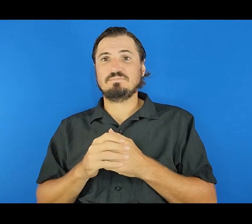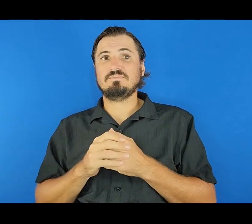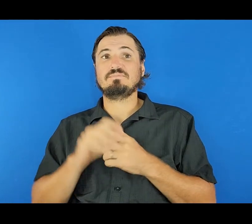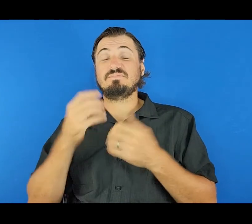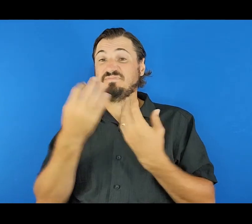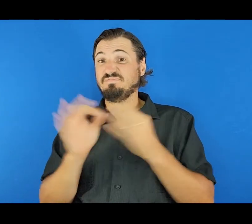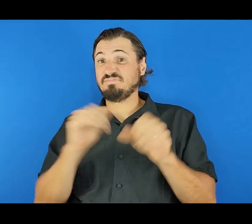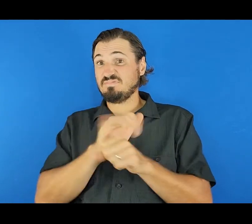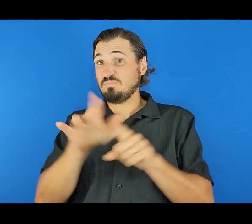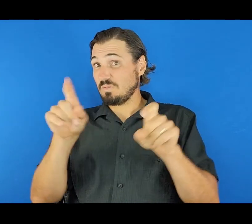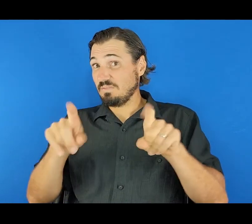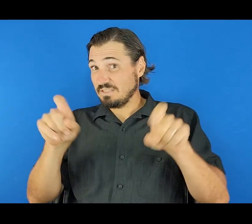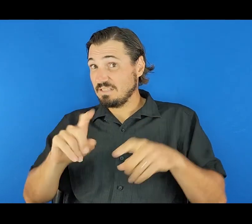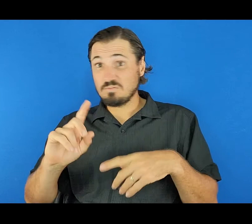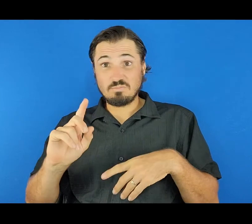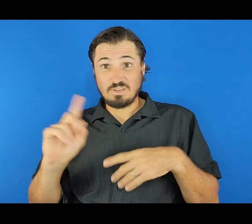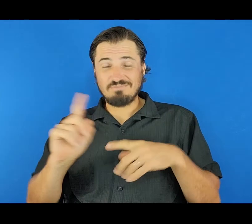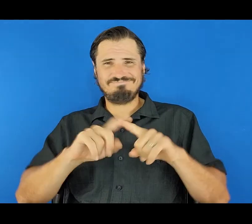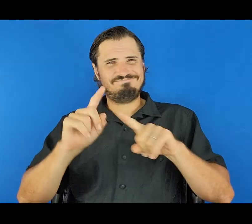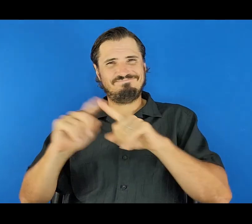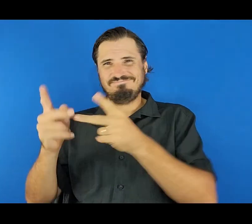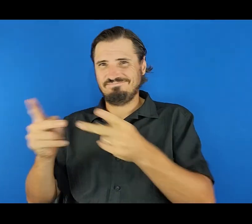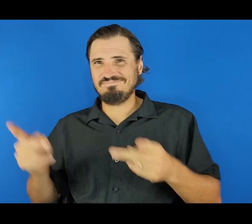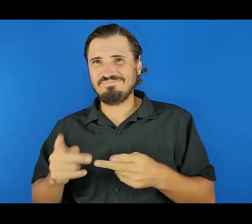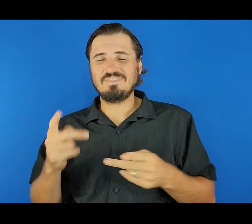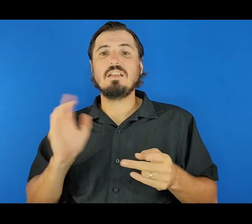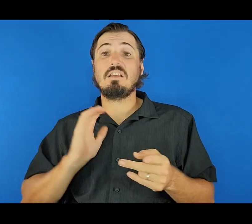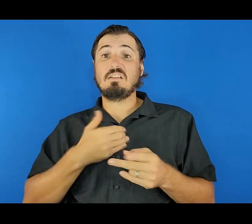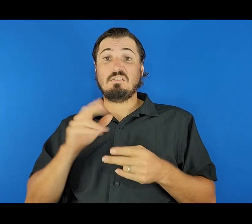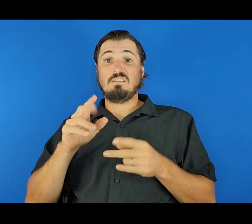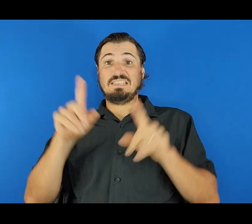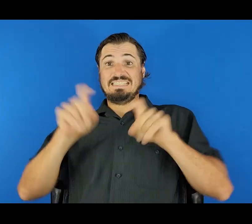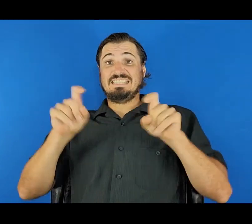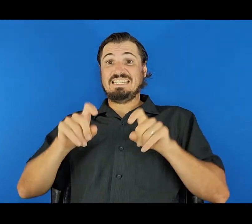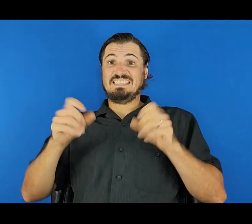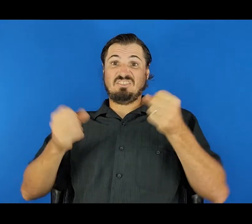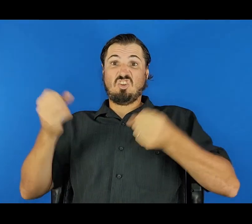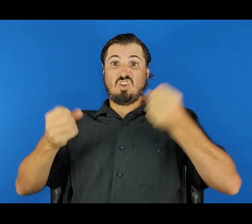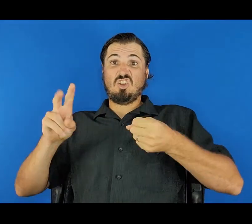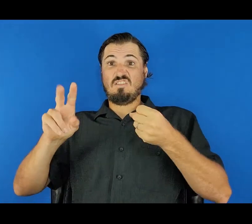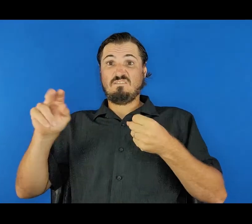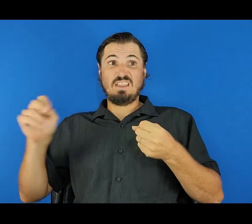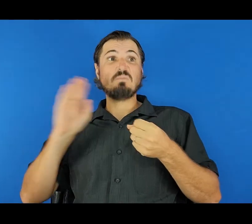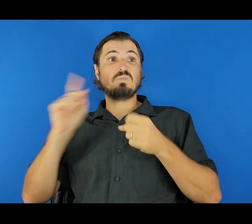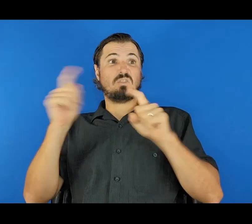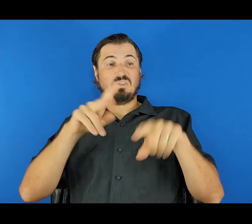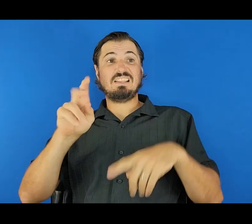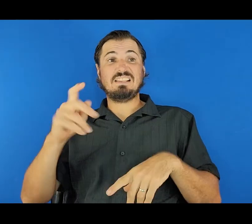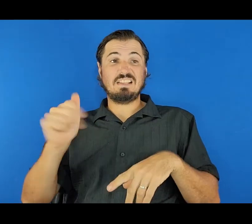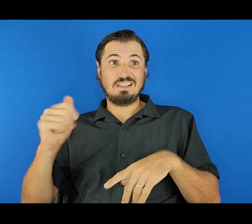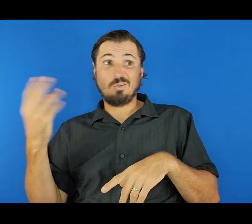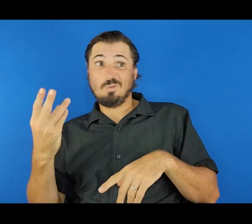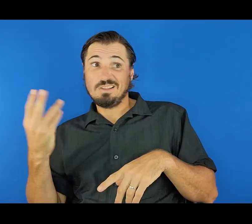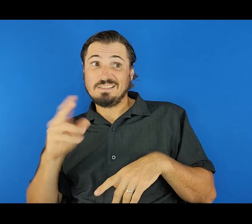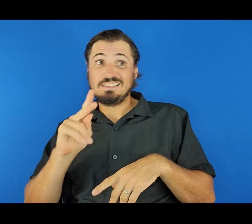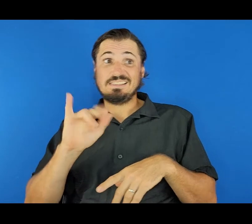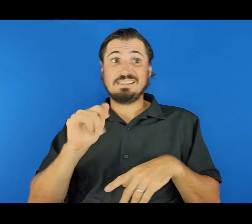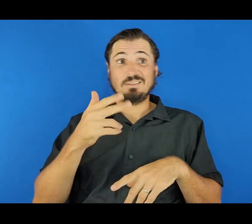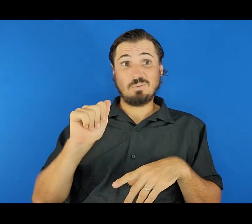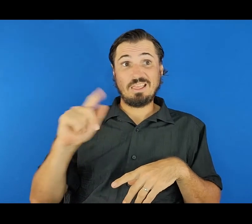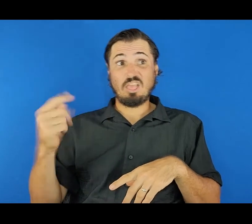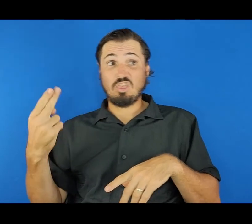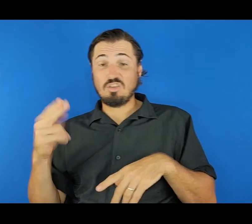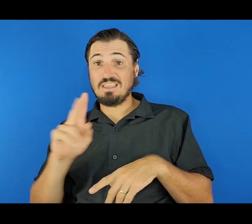kauai.gov/vaccine. Free COVID testing sites is available around the island. Our mobile testing van will be in Keikaha this Wednesday, Kilauea